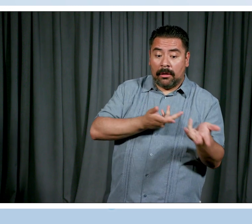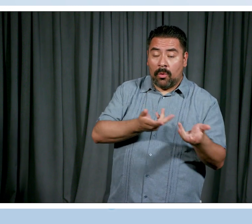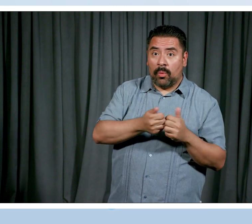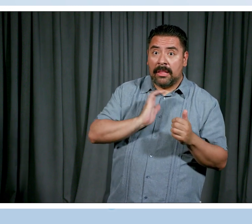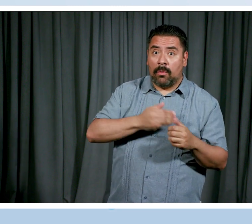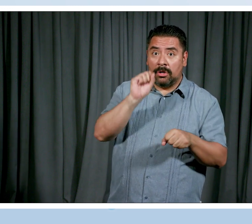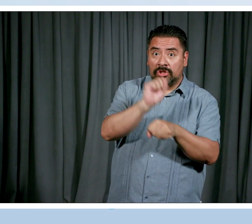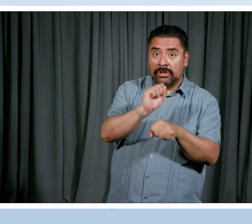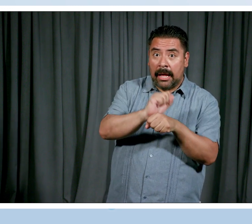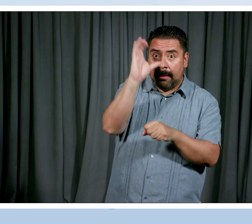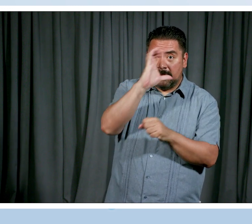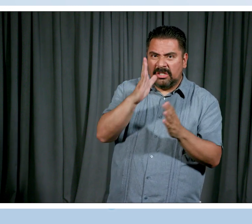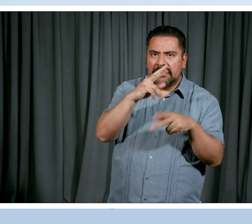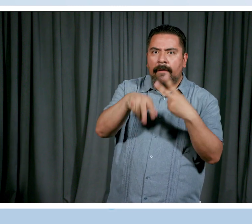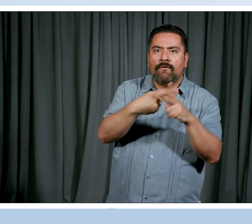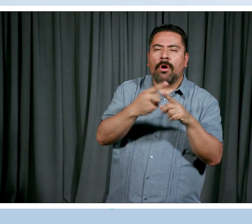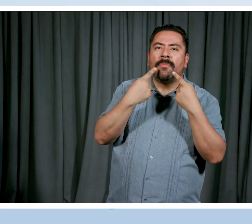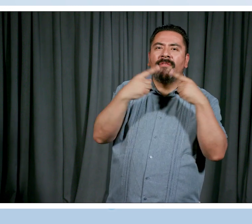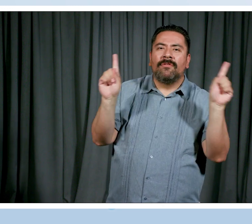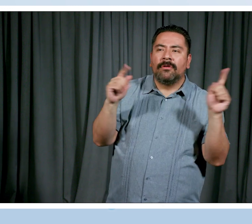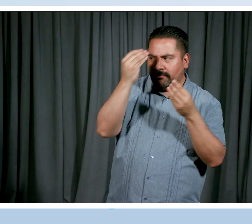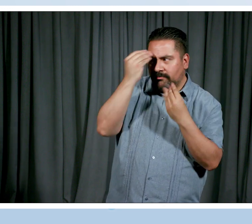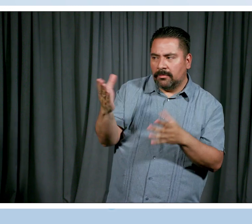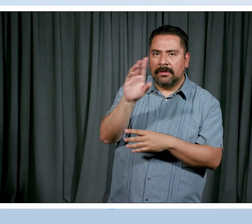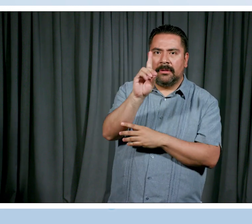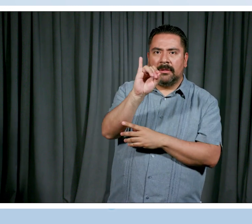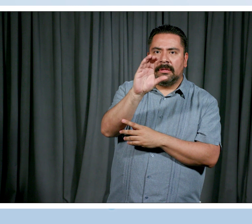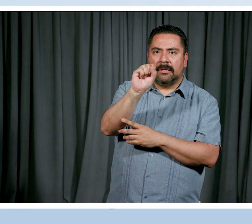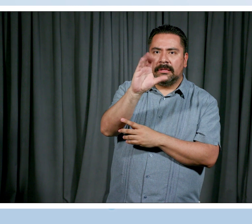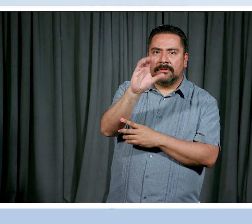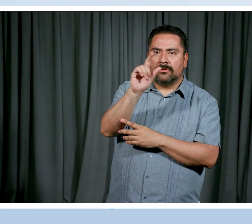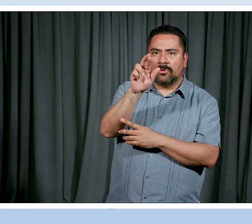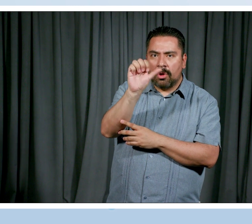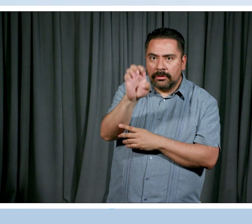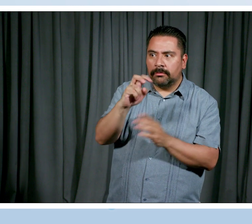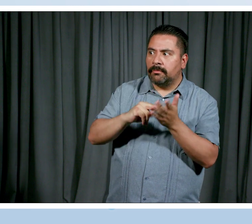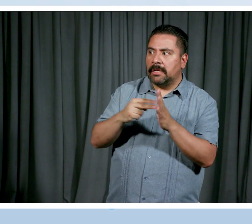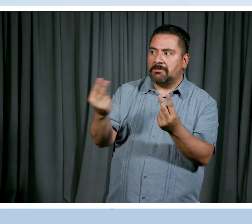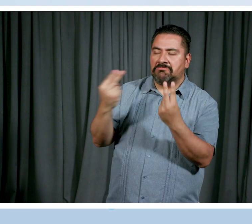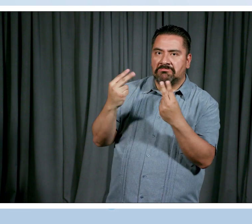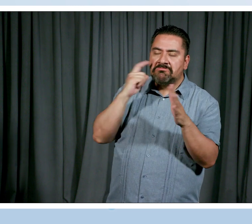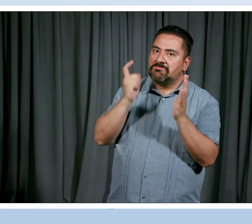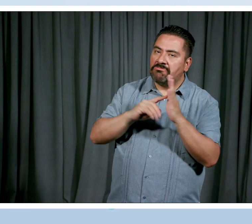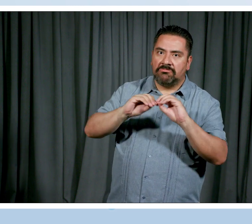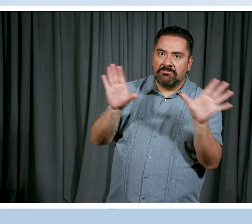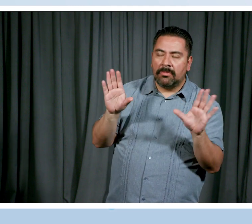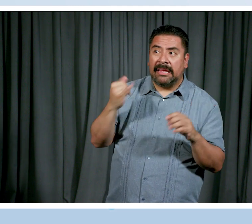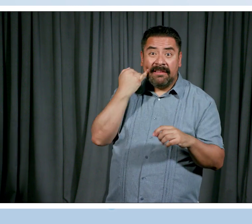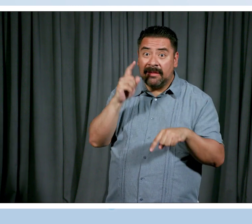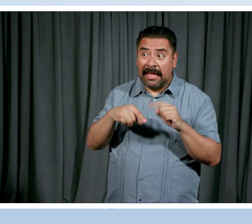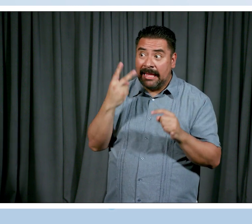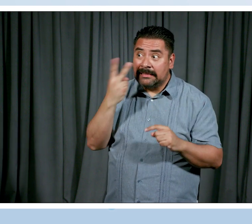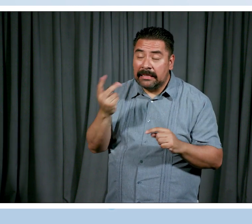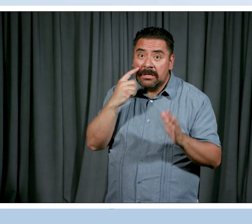a form of disclosure. If it's something that's physical and could be observed. If it's something that's invisible, that could fall into the category